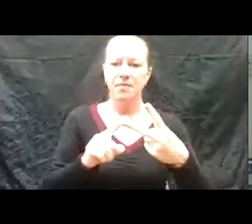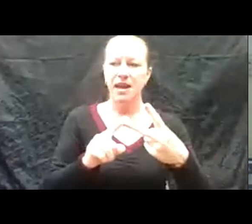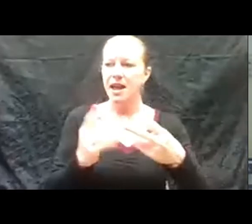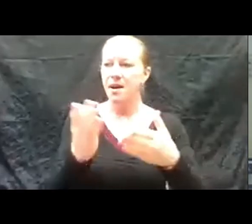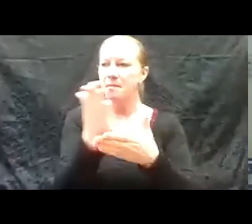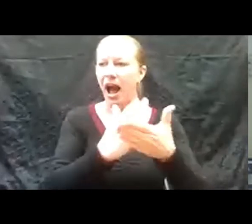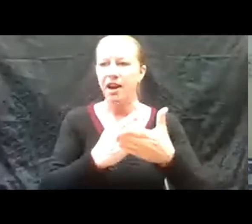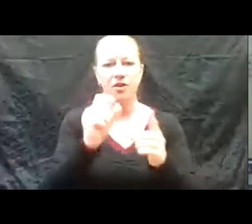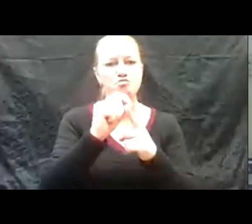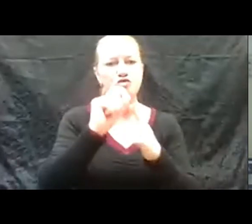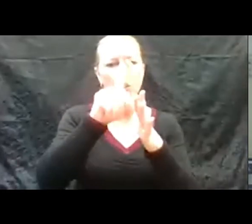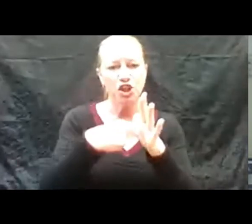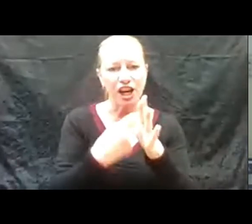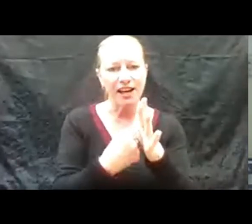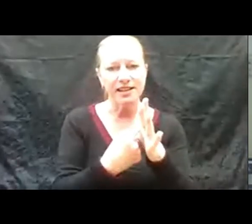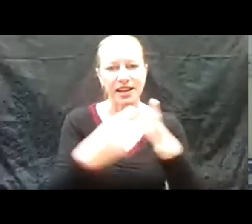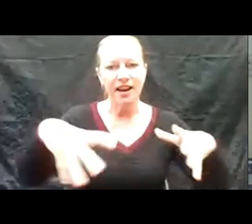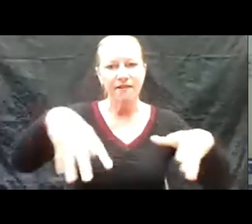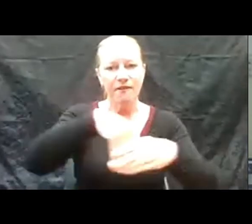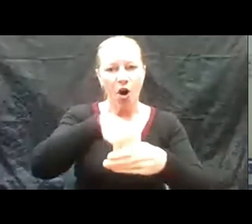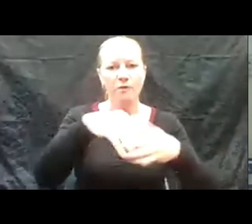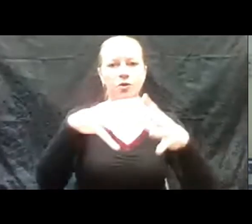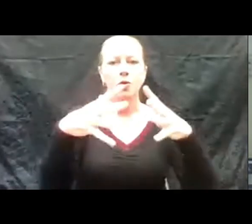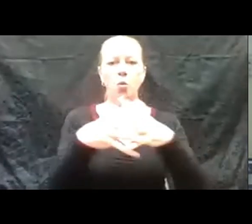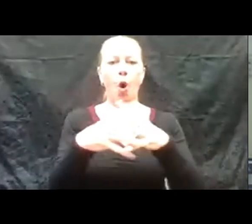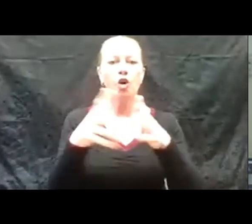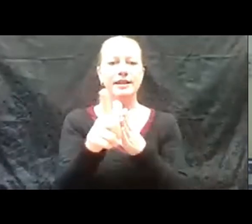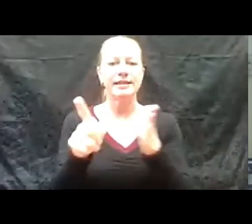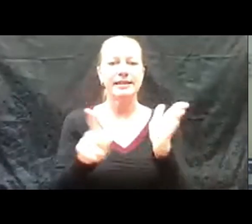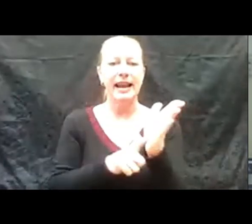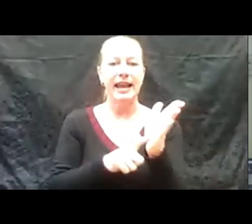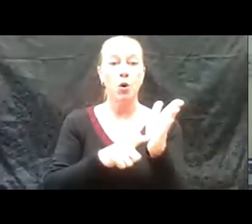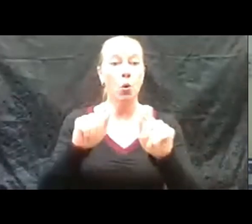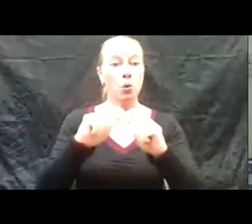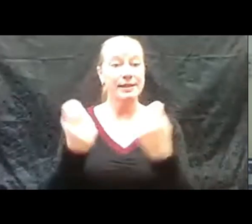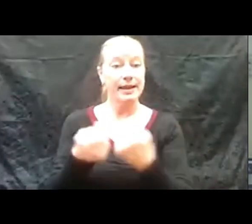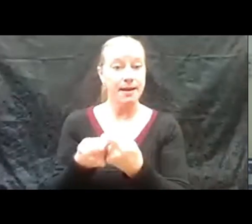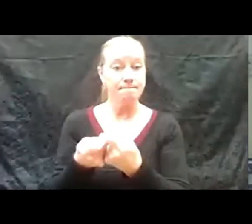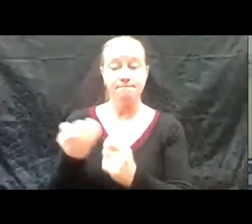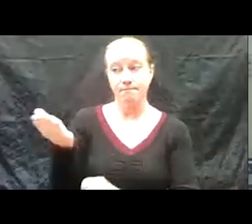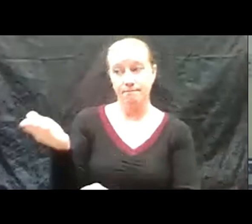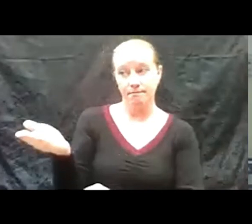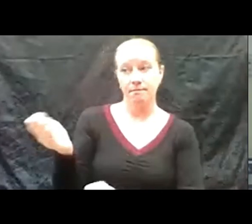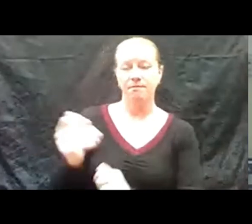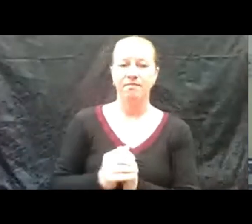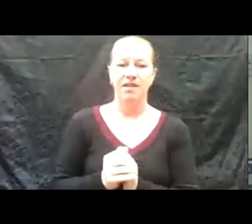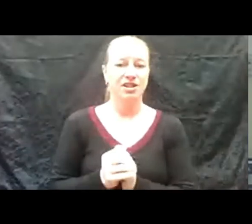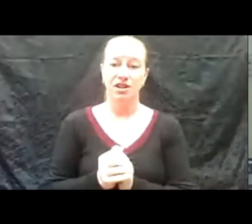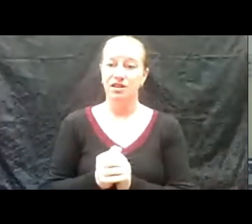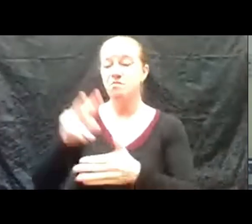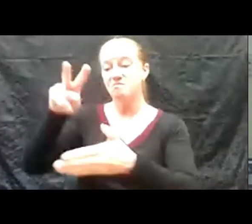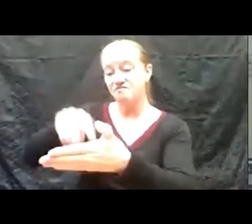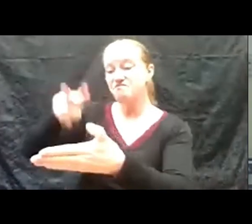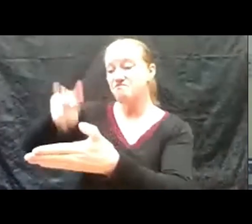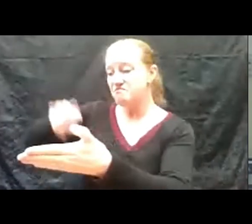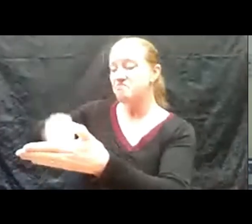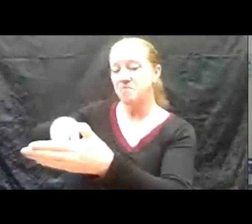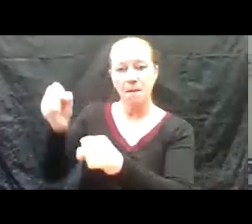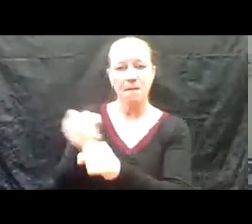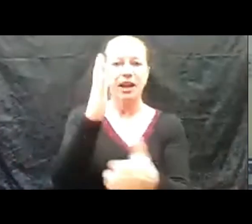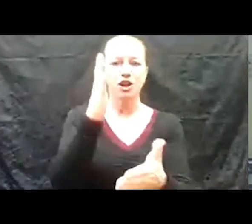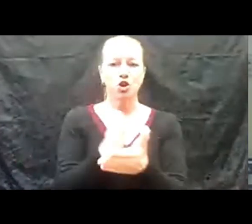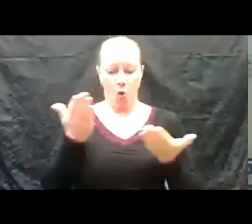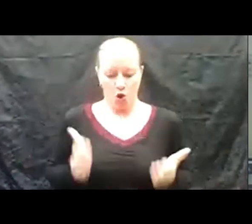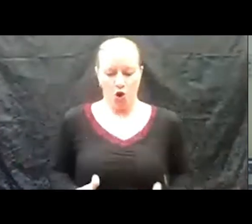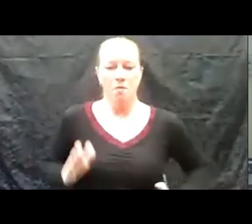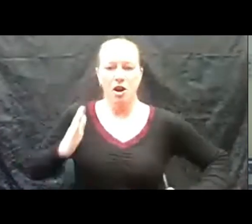this project with Warren's legal team. So I just give it a once over, make sure that it's coming from a human